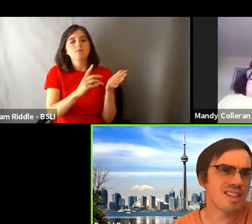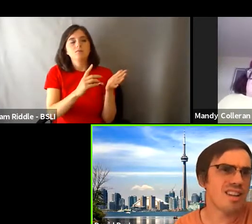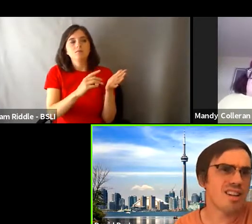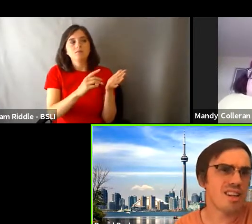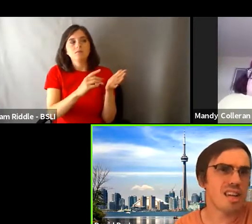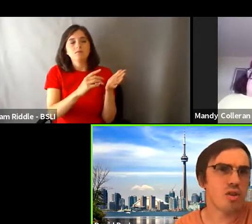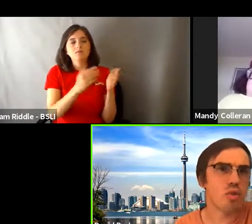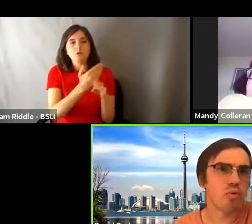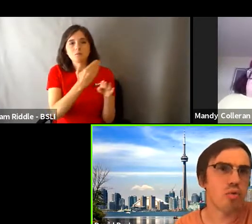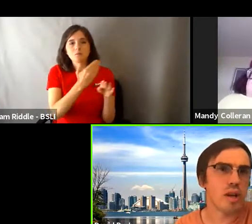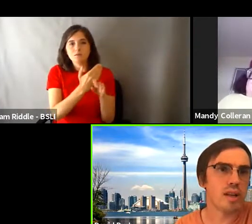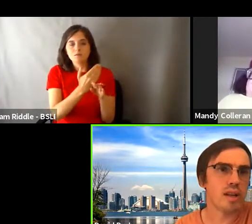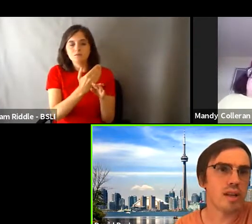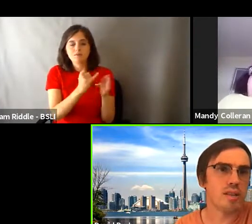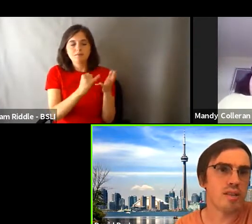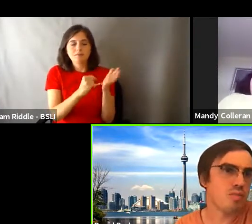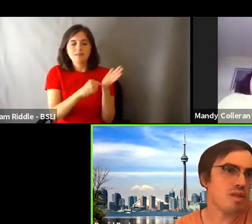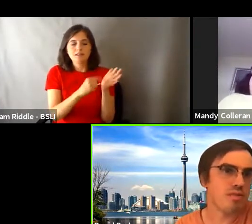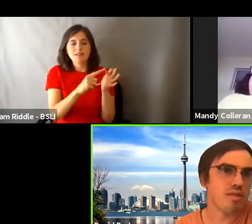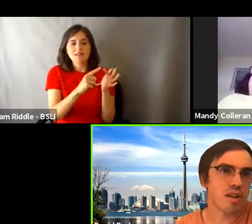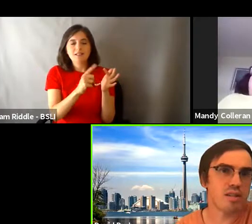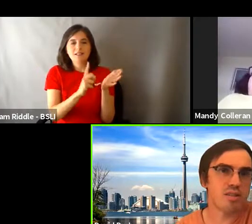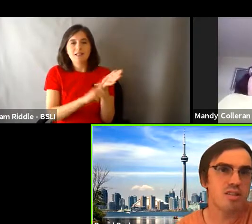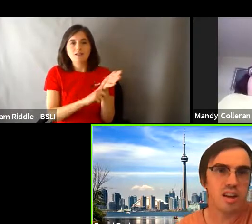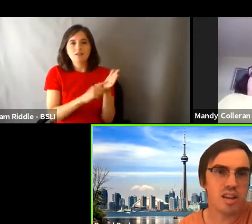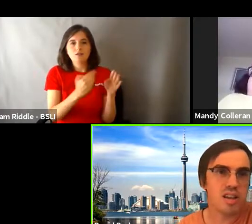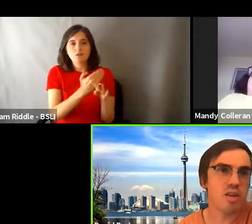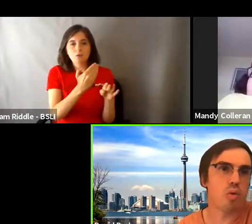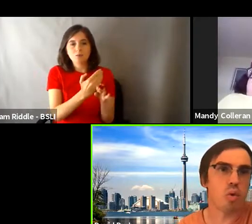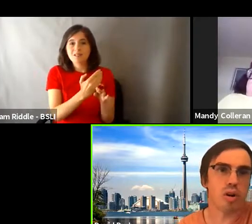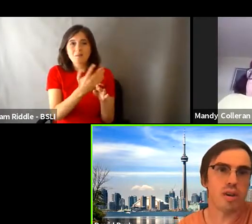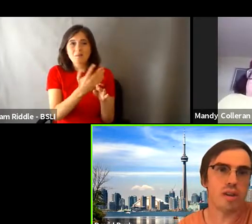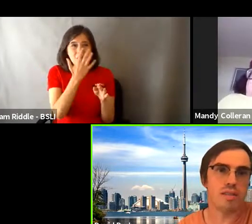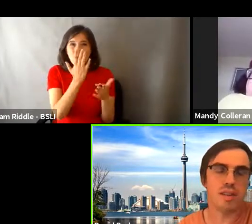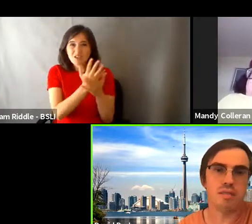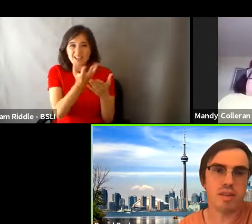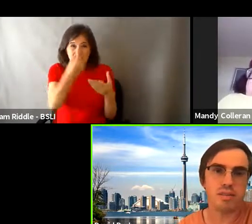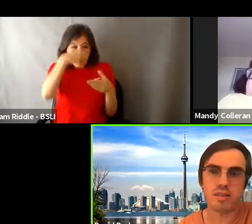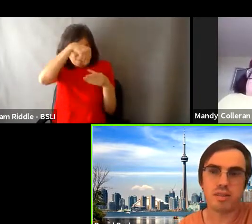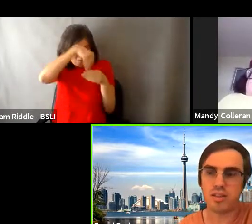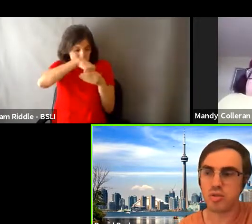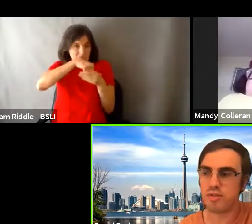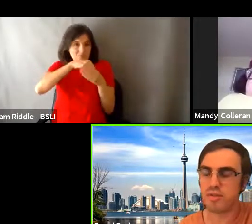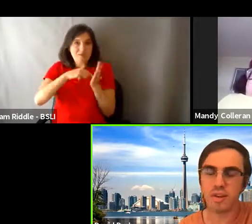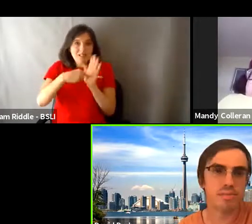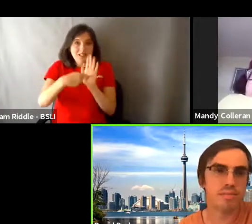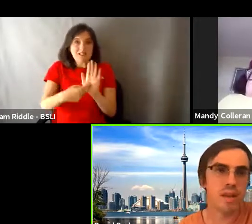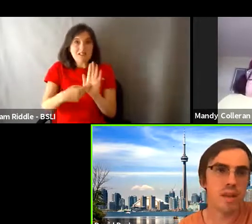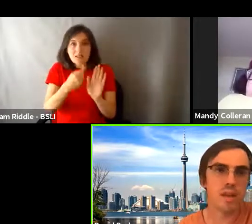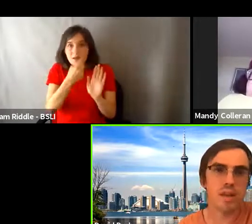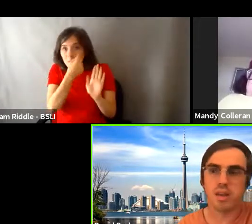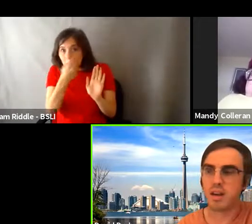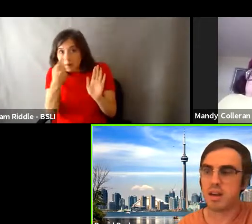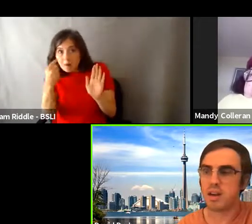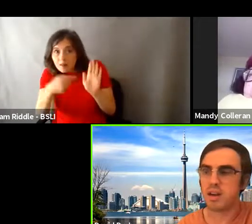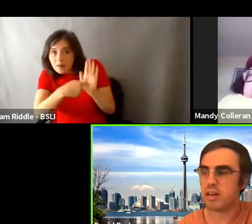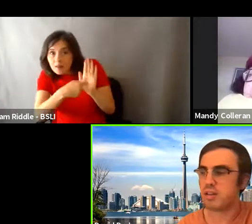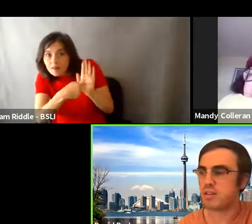wasn't necessarily incorporated in this specific study or in even the sort of